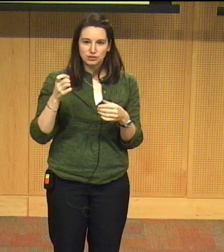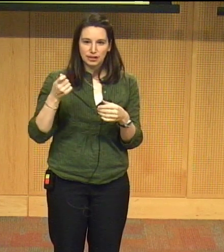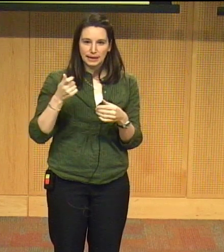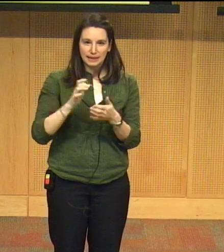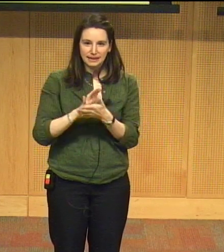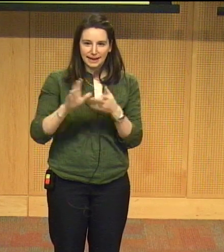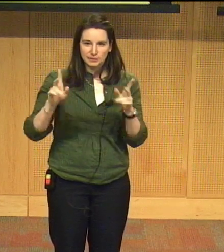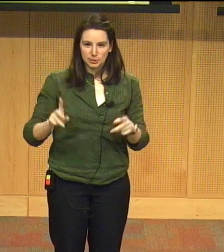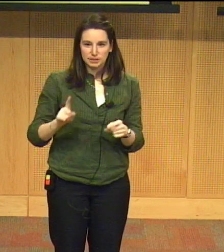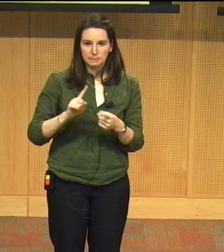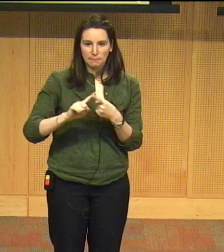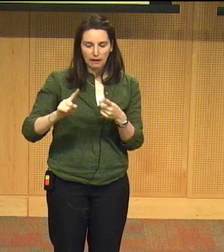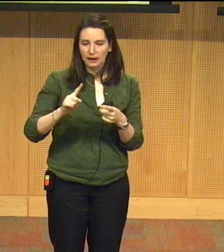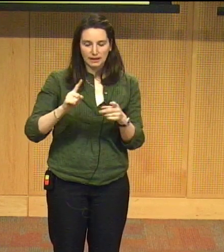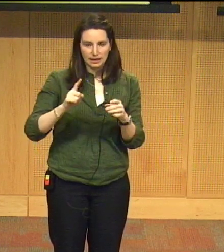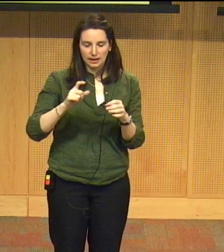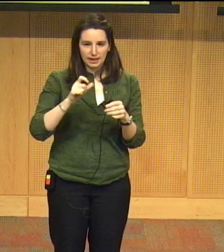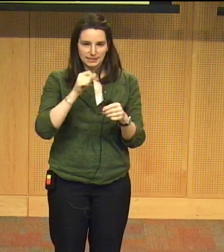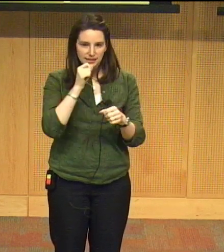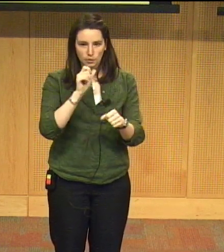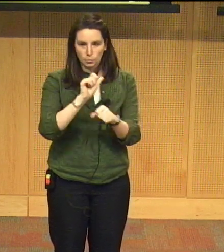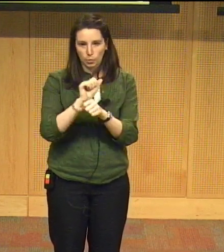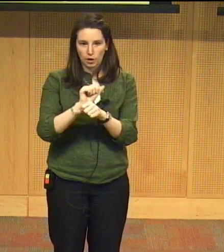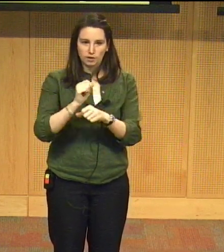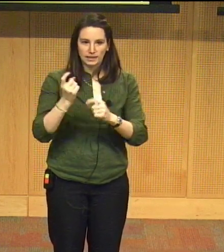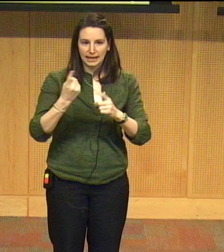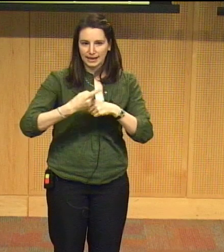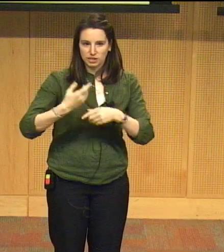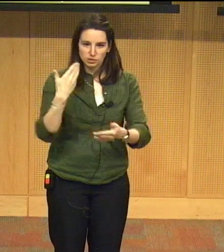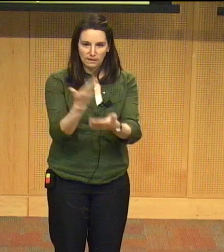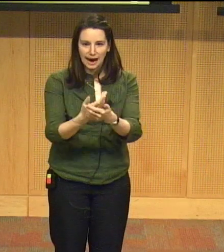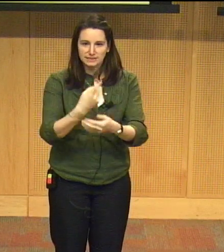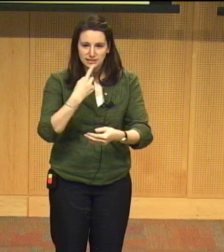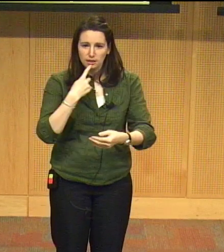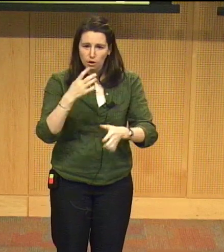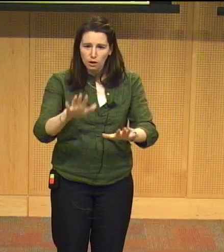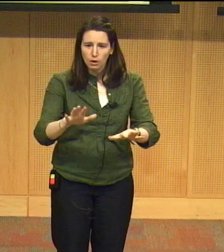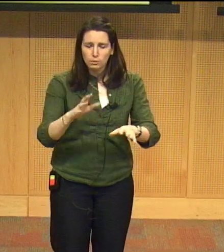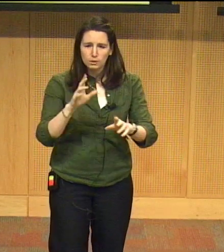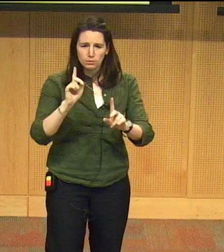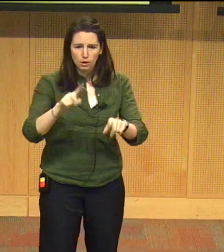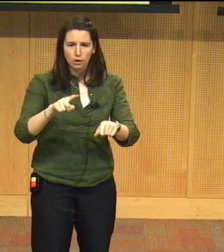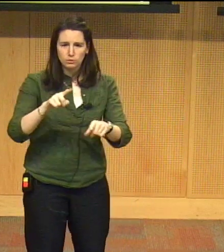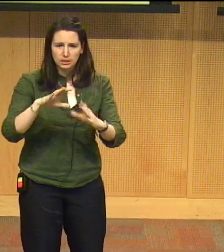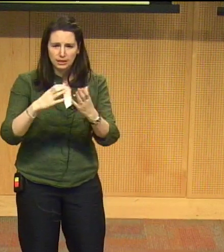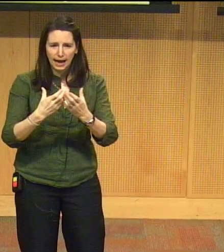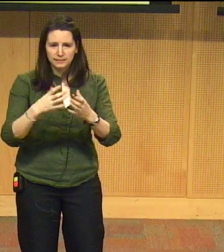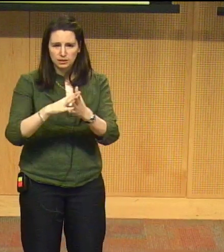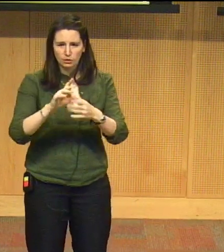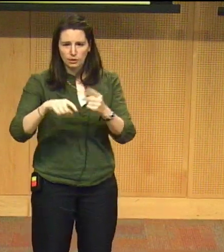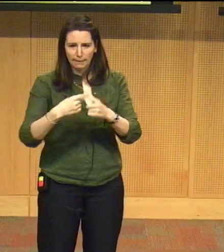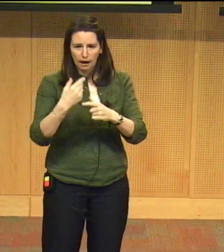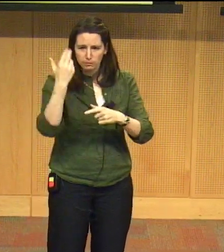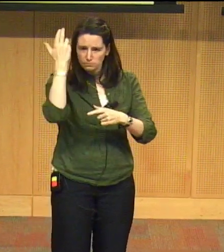Try to be a nice person, but it didn't work the day she arrived and said, oh, we will go to class and learn about